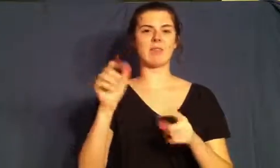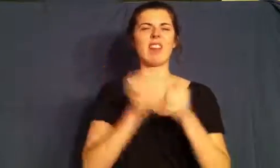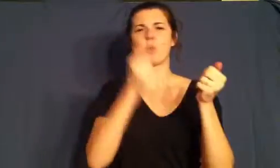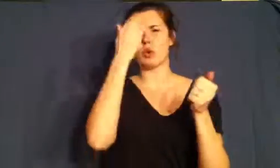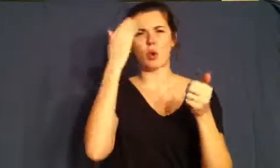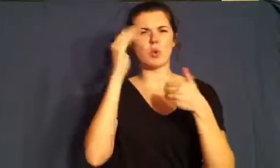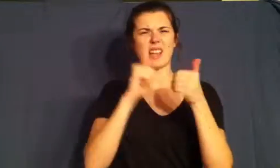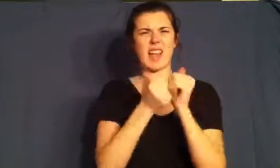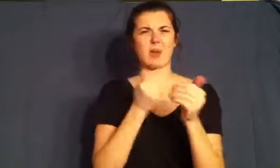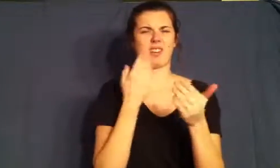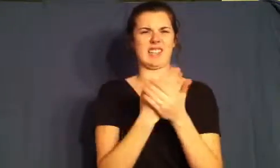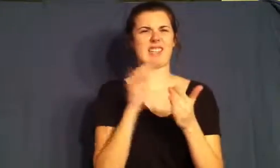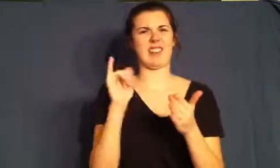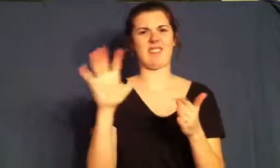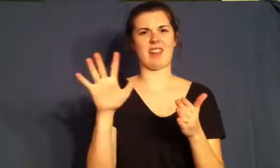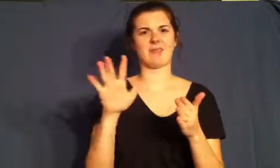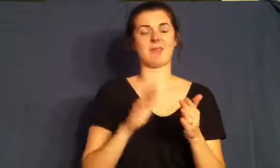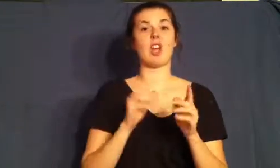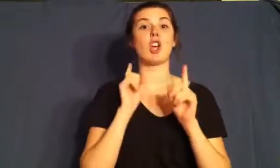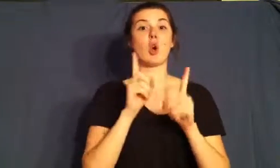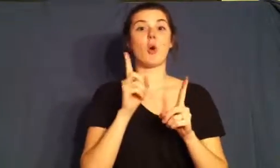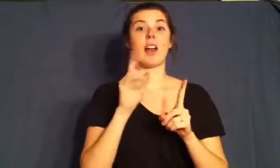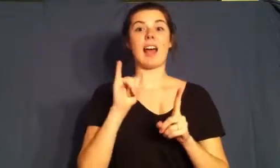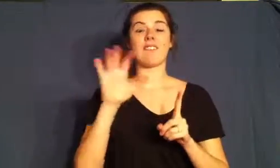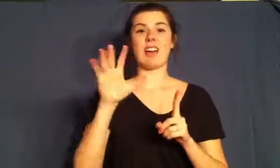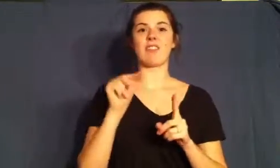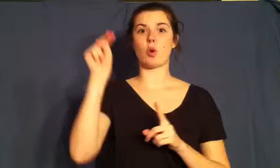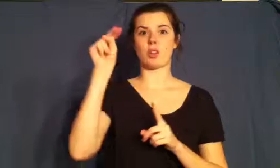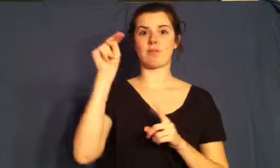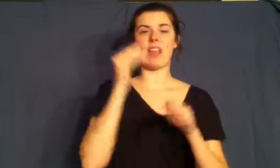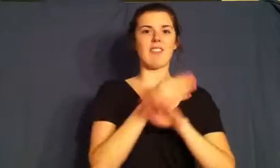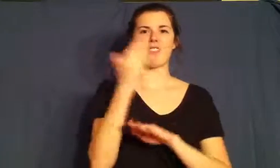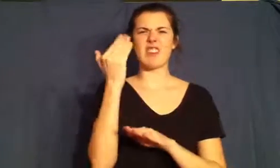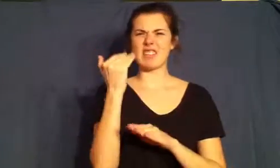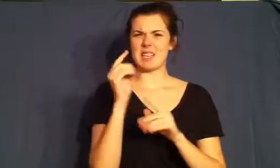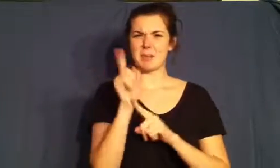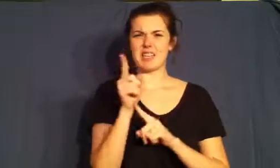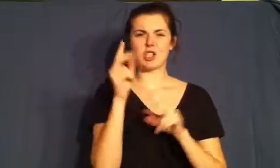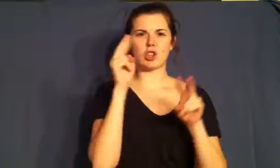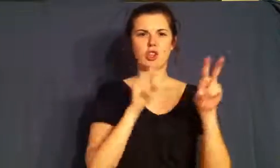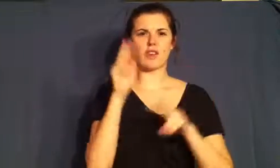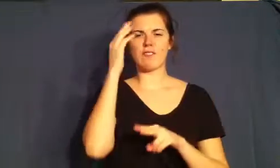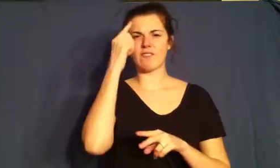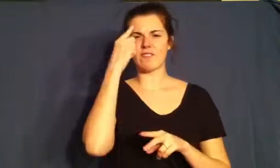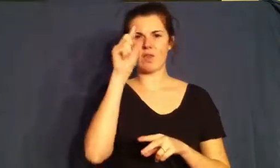going north. After about 15 minutes, look for the exit La Jolla Village Drive and take that